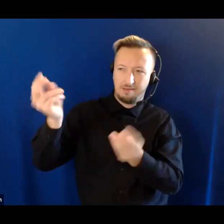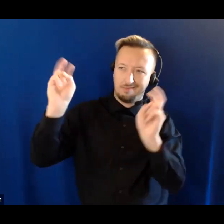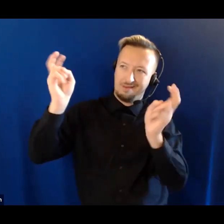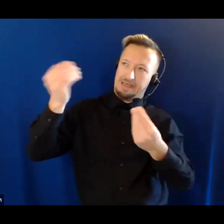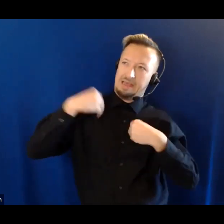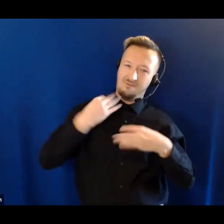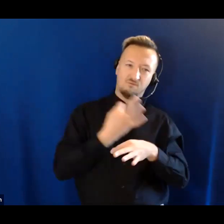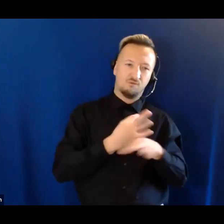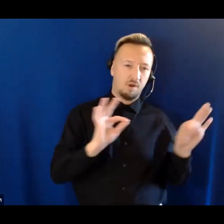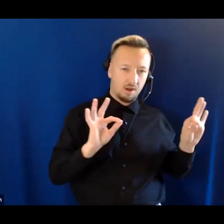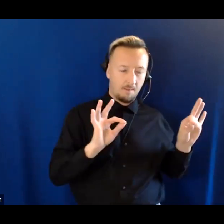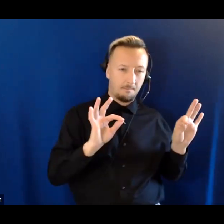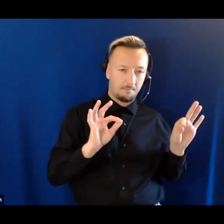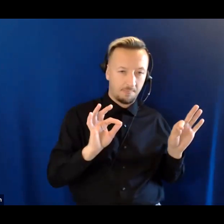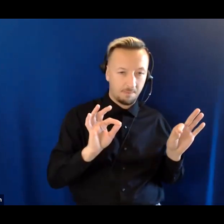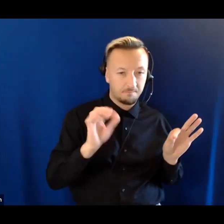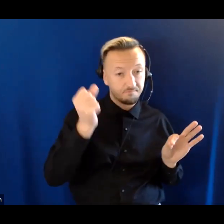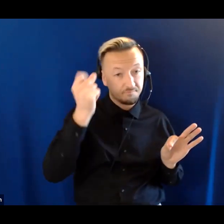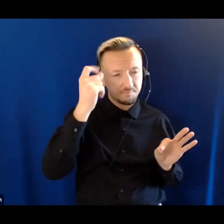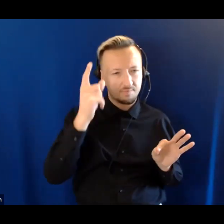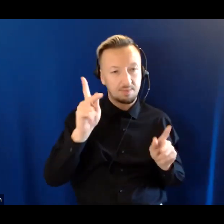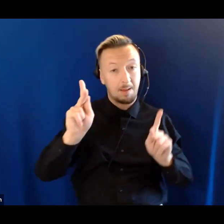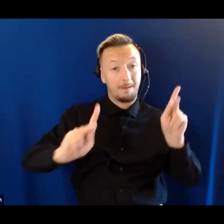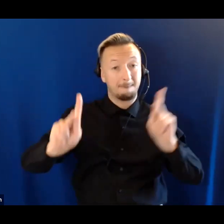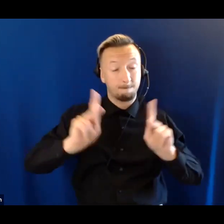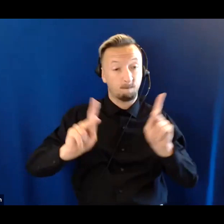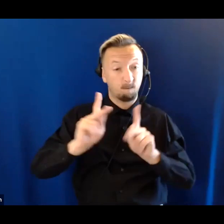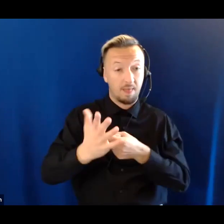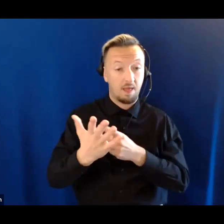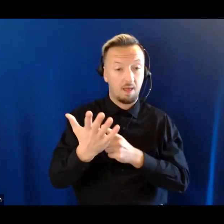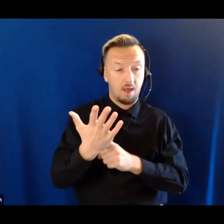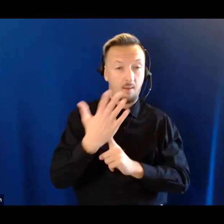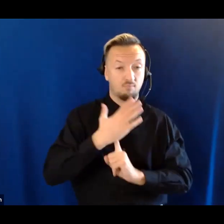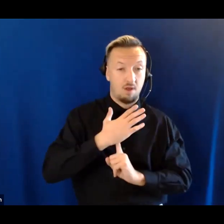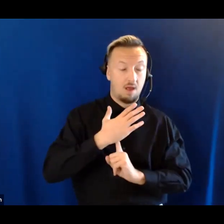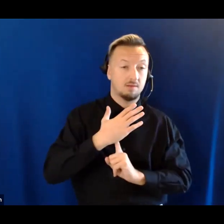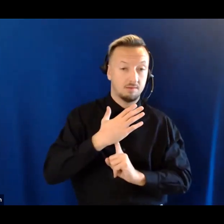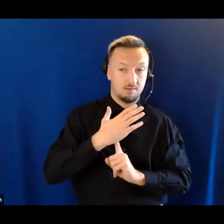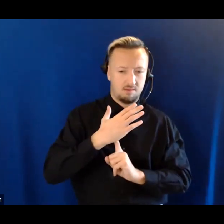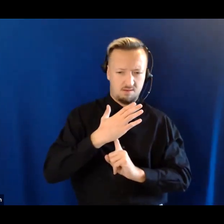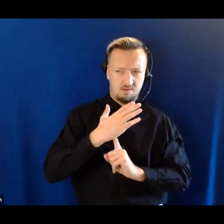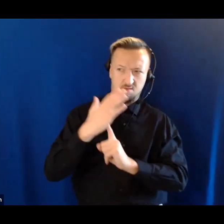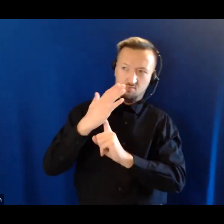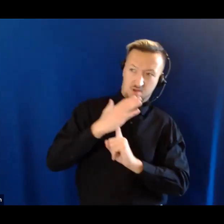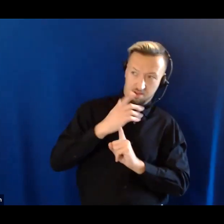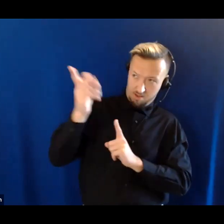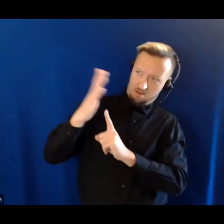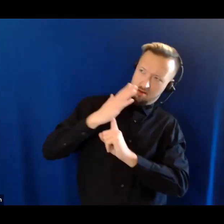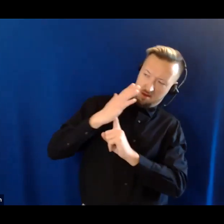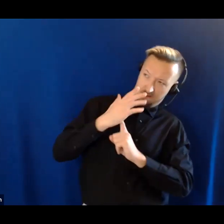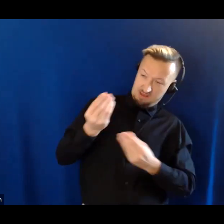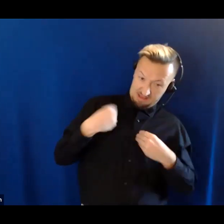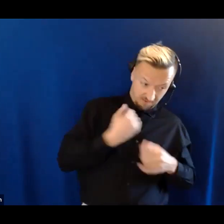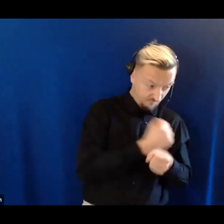with like a understanding that the people that are oppressing us is not going to liberate us. So then I began to look and try to